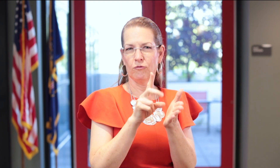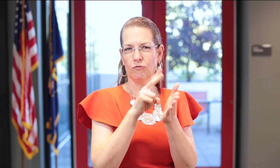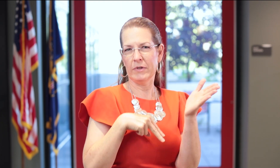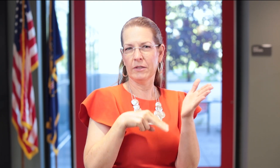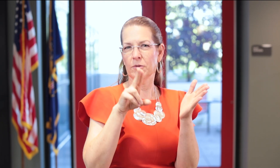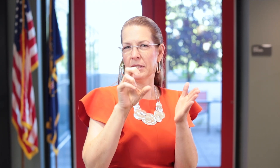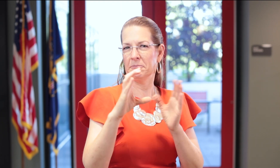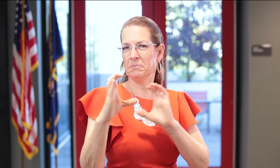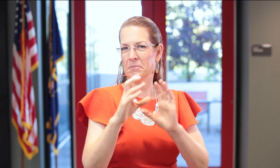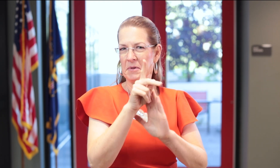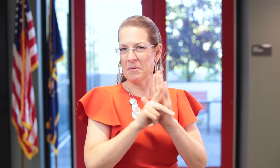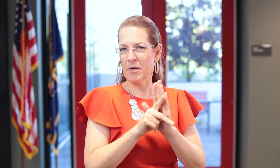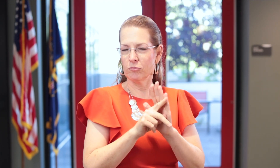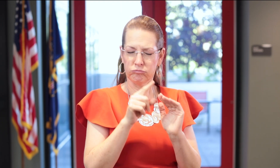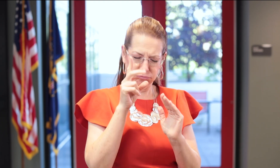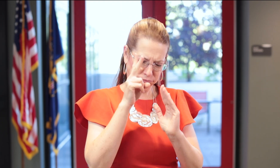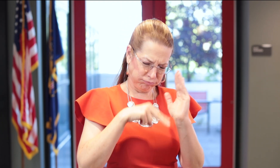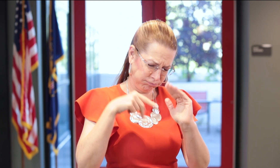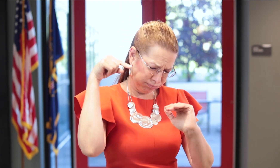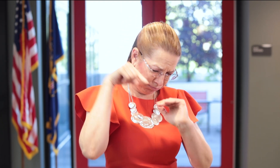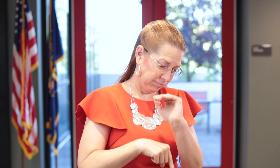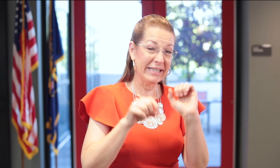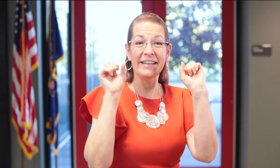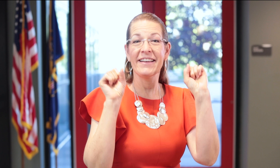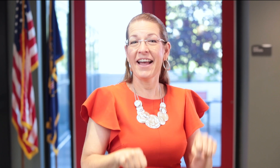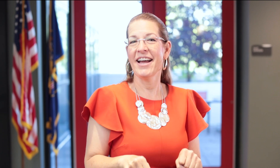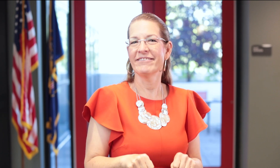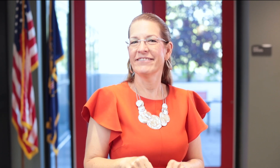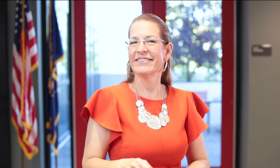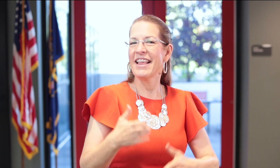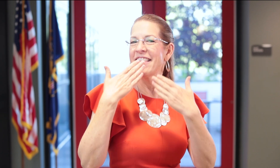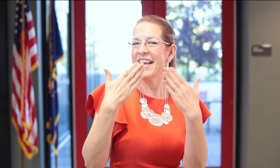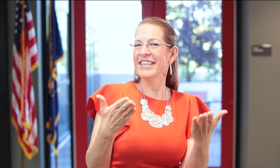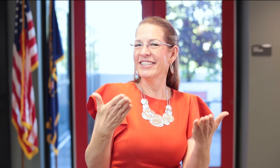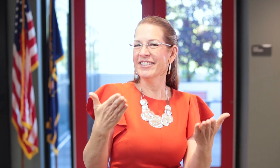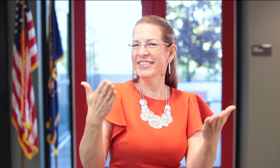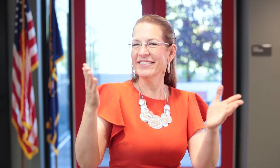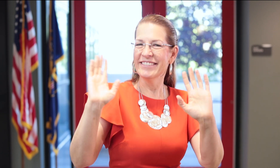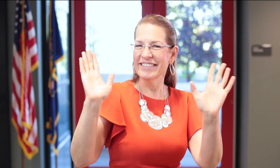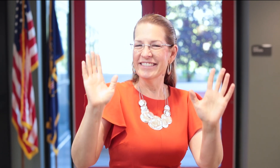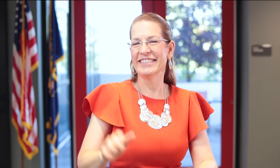topic, you can read the communication policy in depth. Thank you.